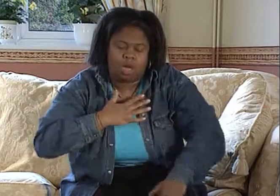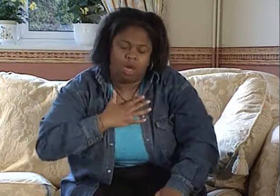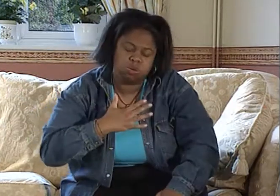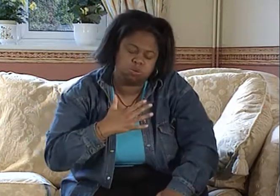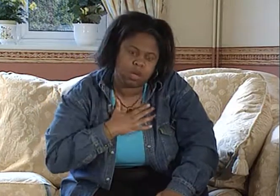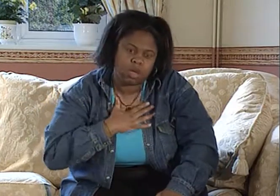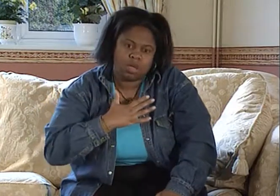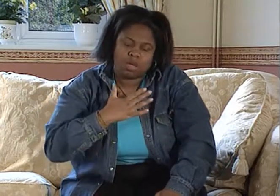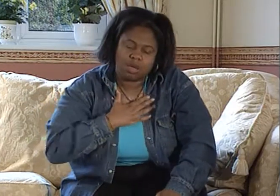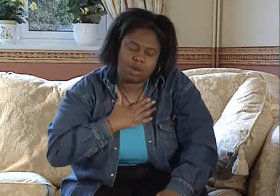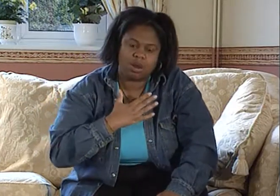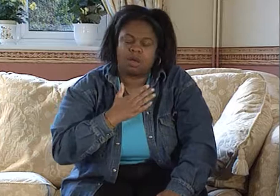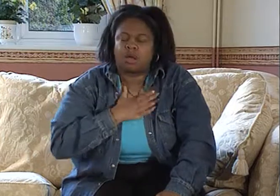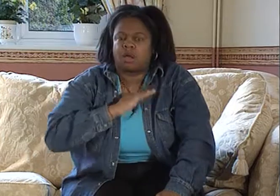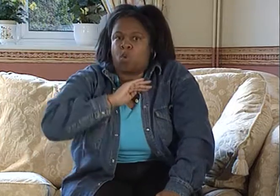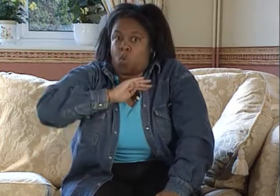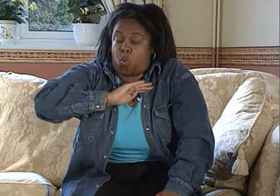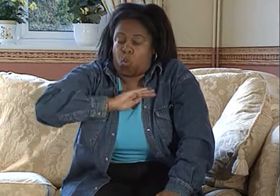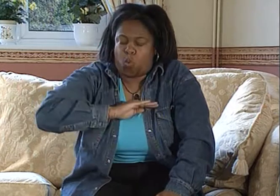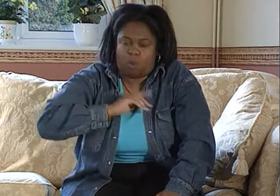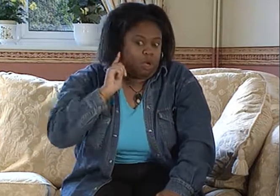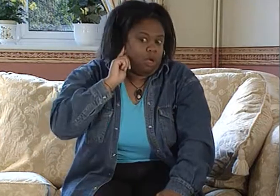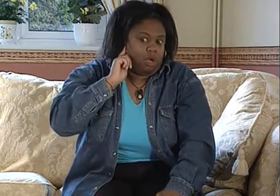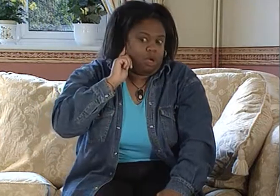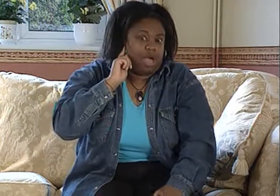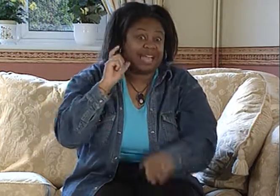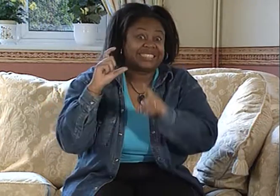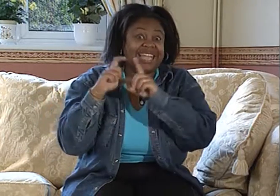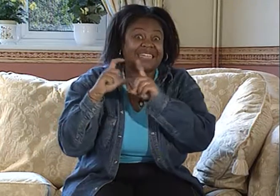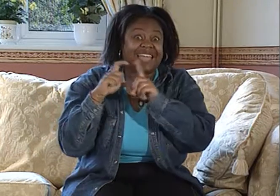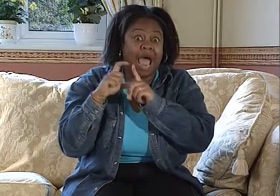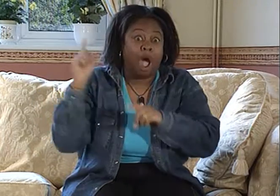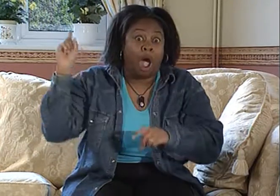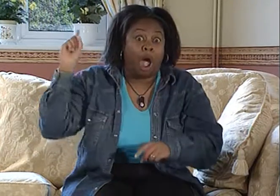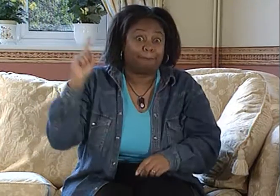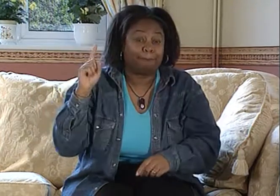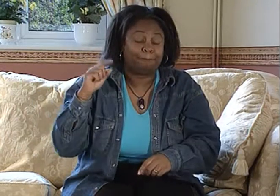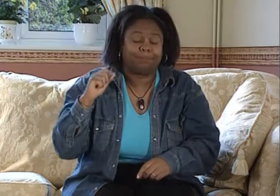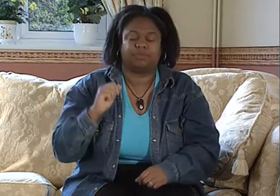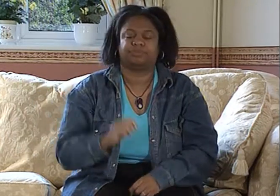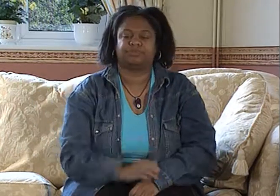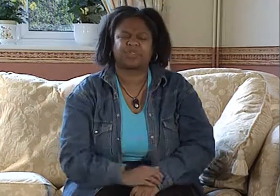She was so relieved. The rabbit was safe. Just then, she heard her daddy